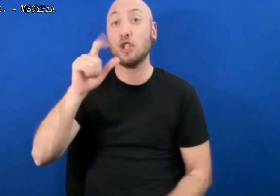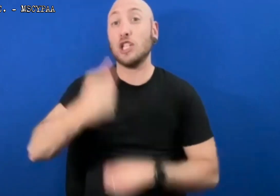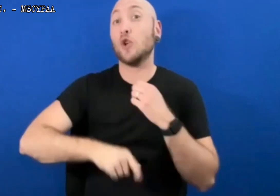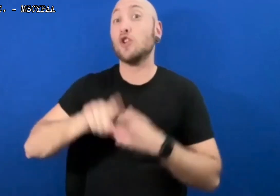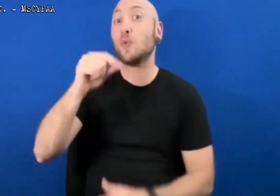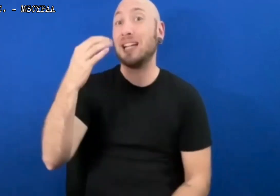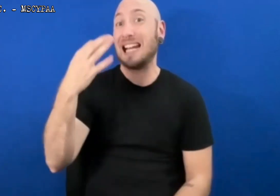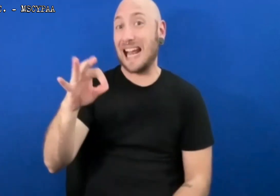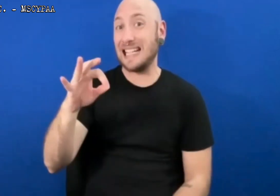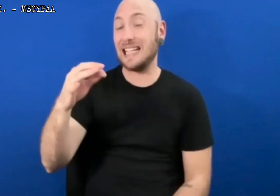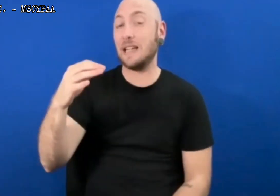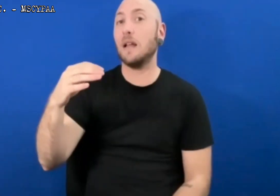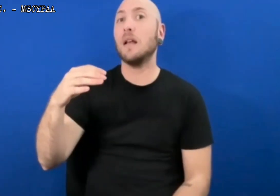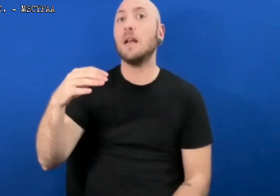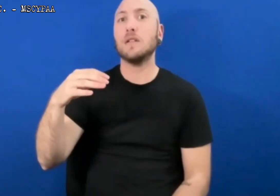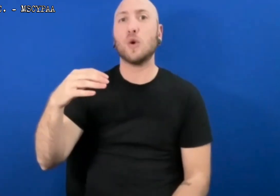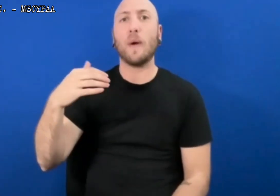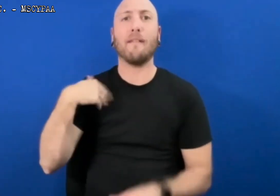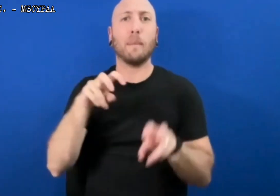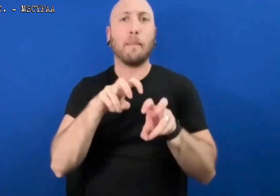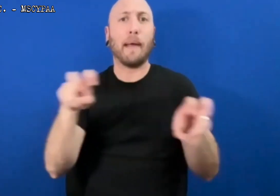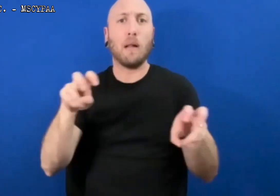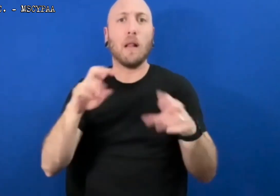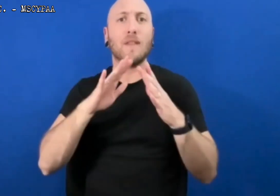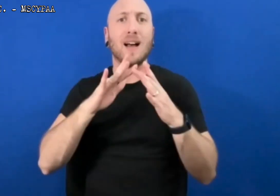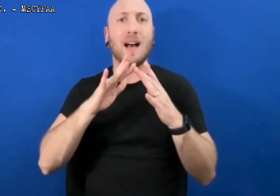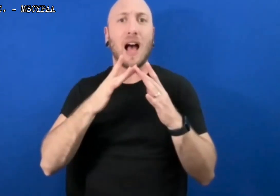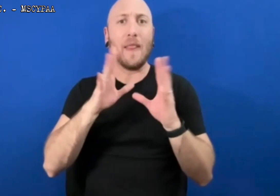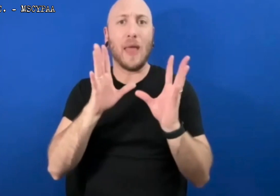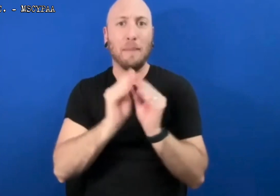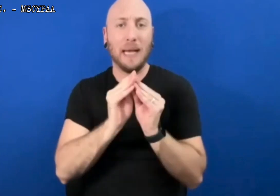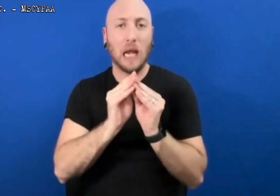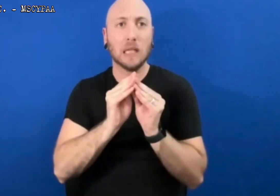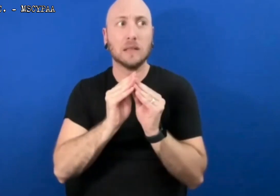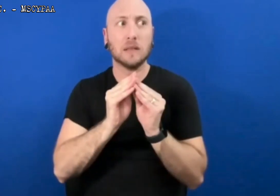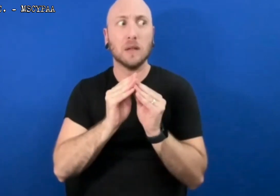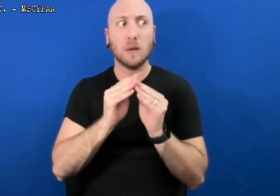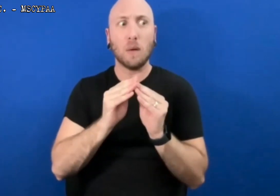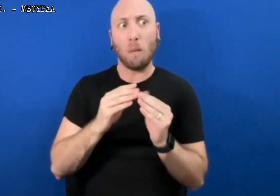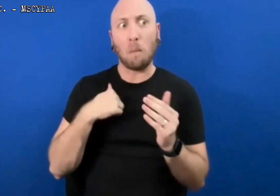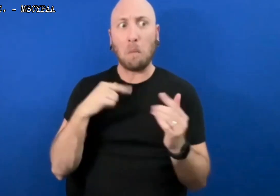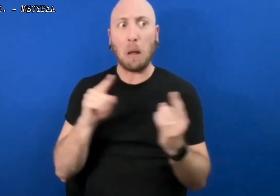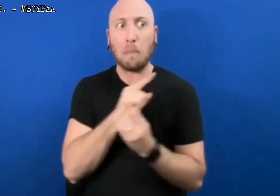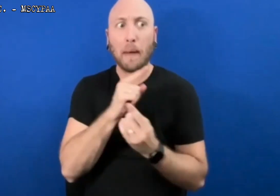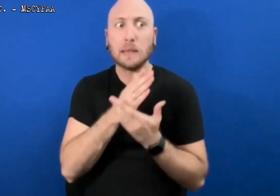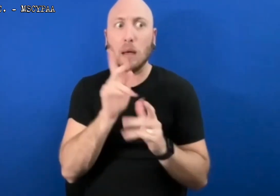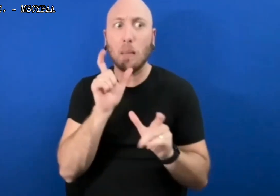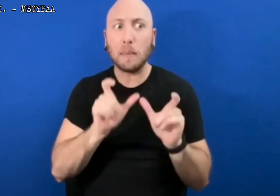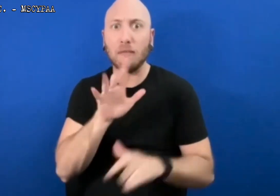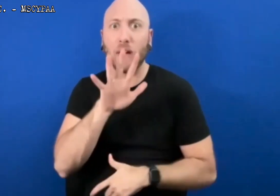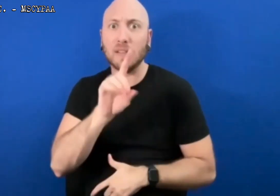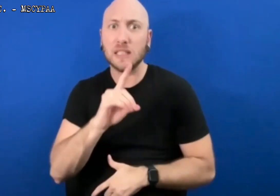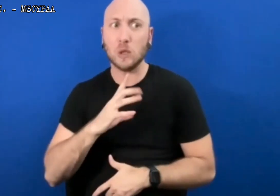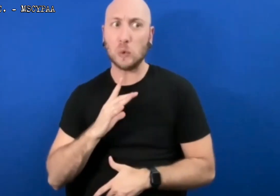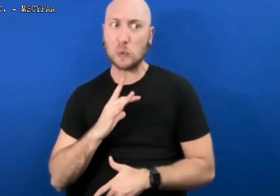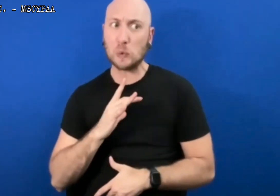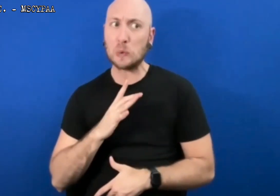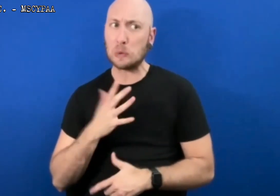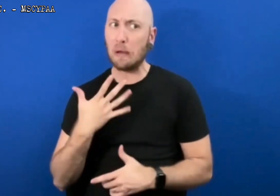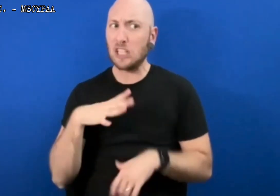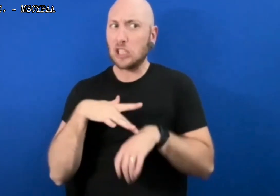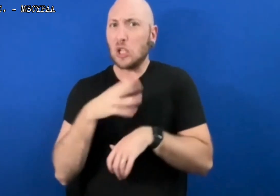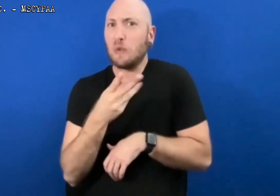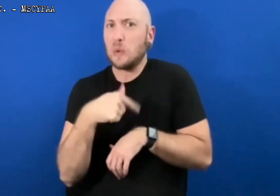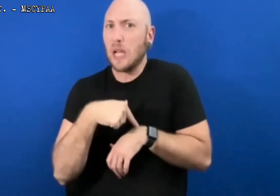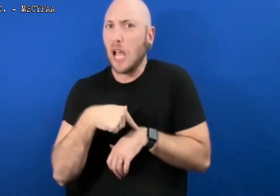and I met some of you, and I chaired the panel, and I had been to this meeting just a couple of times,